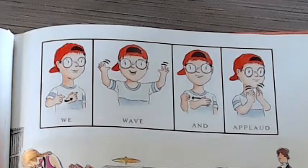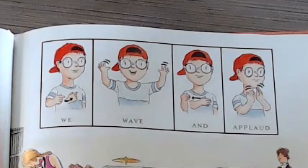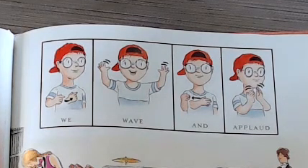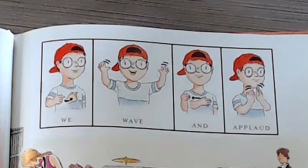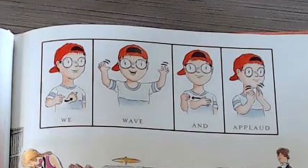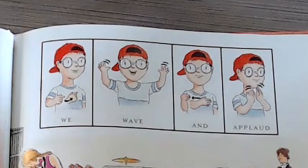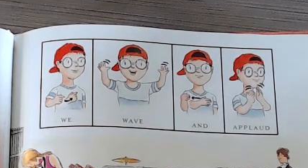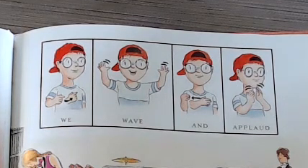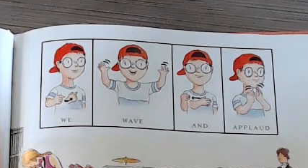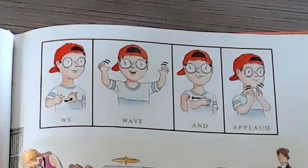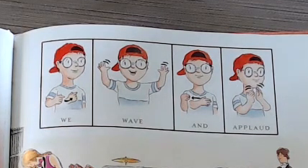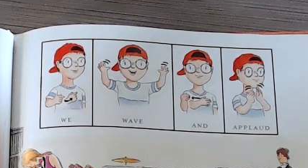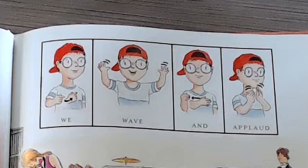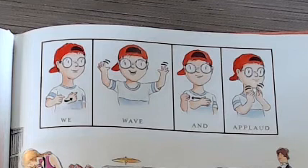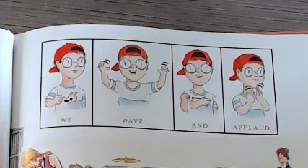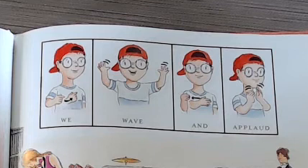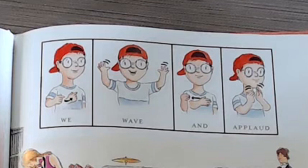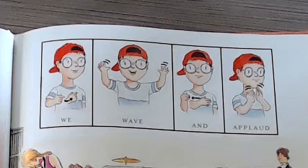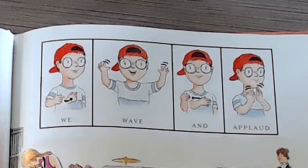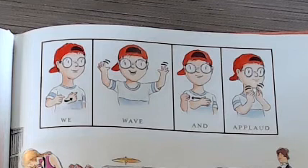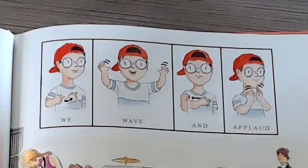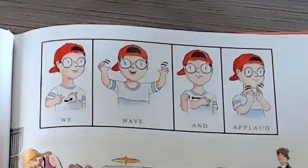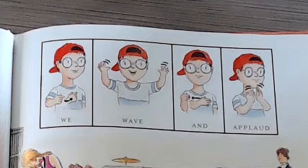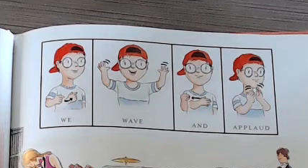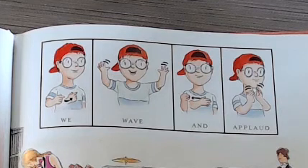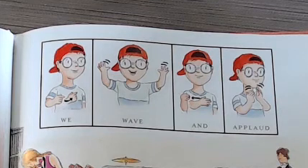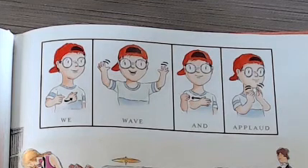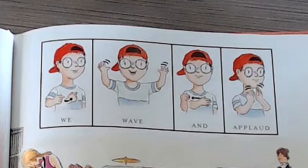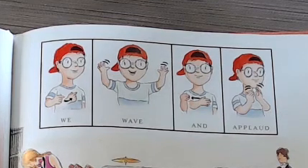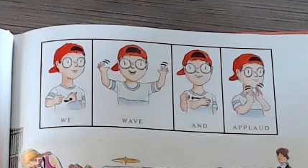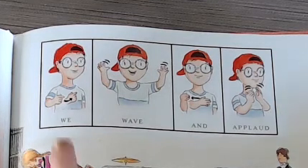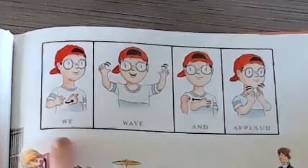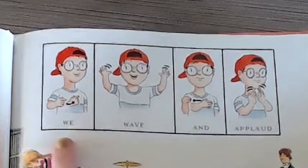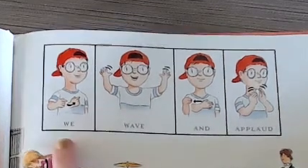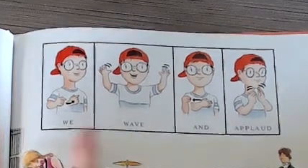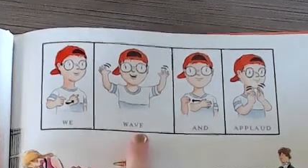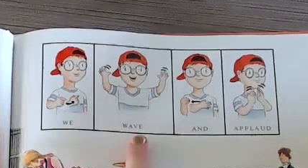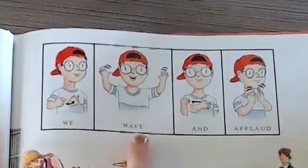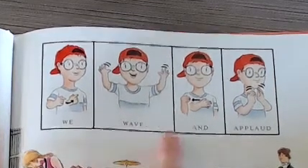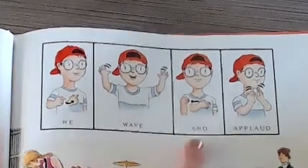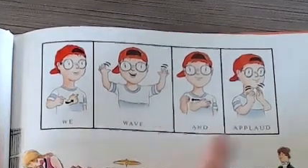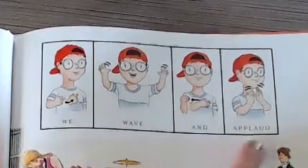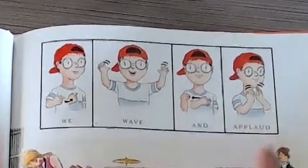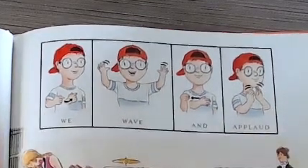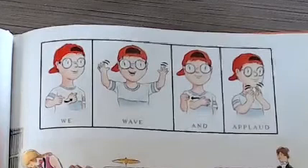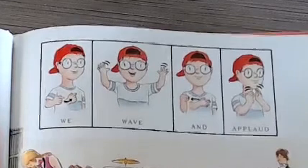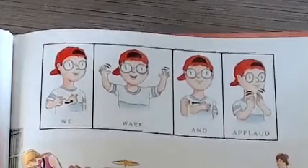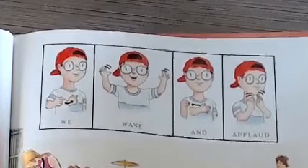of clapping. The percussionist smiles and bows to the audience. We wave and applaud.